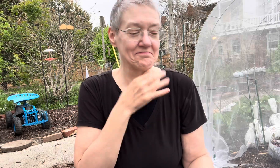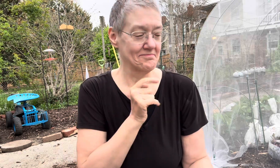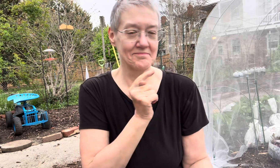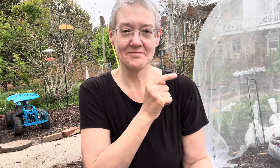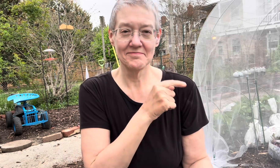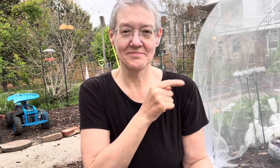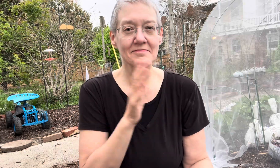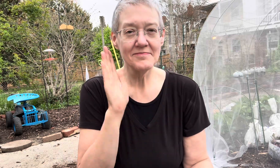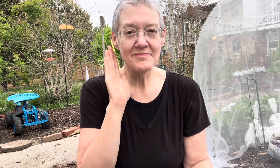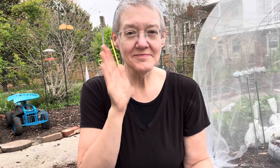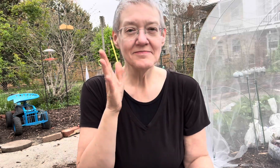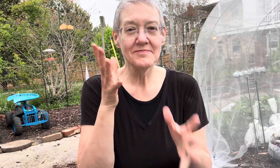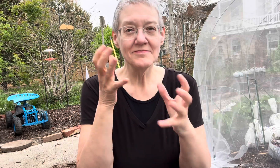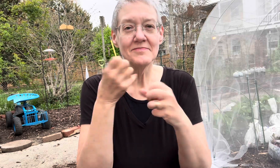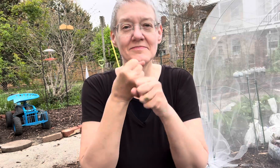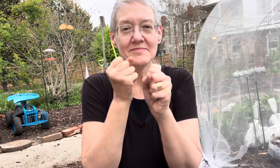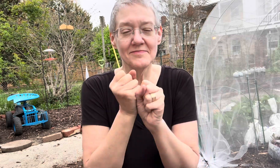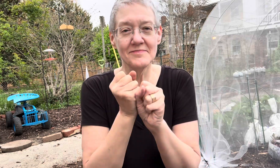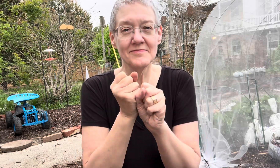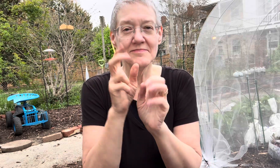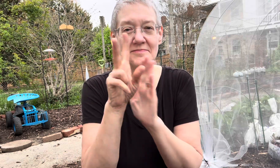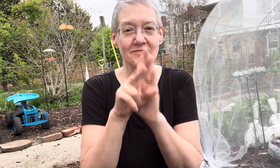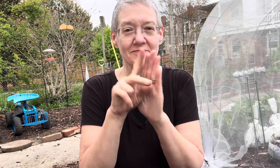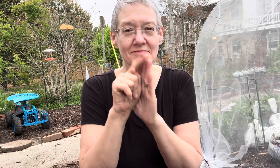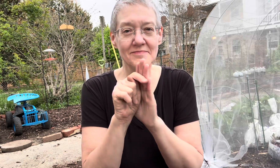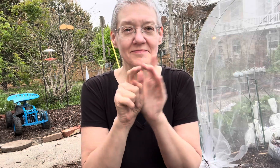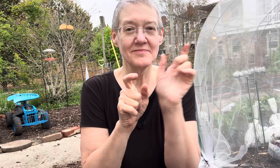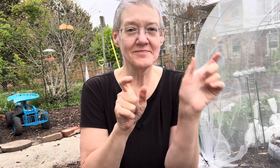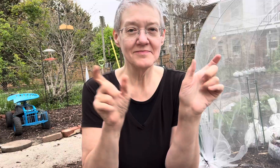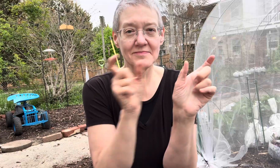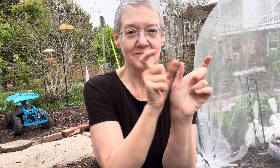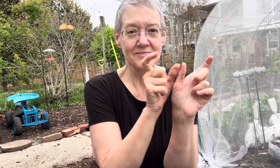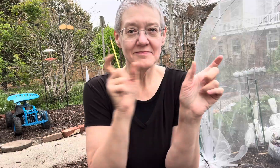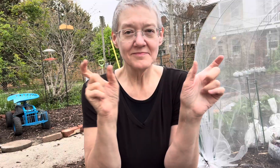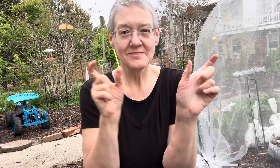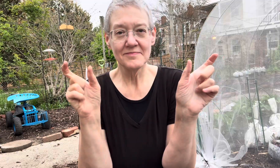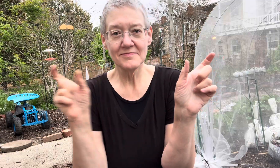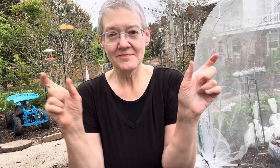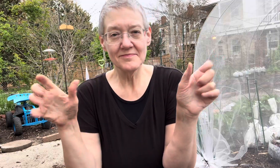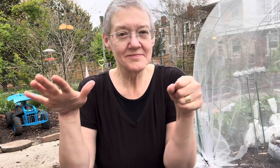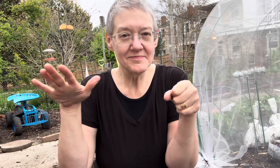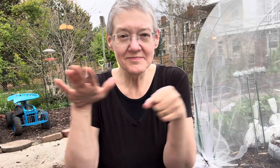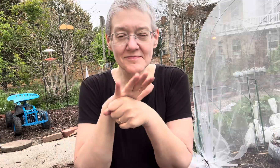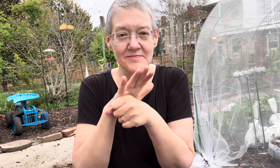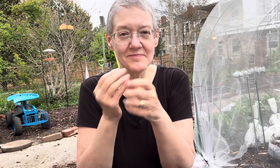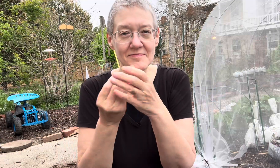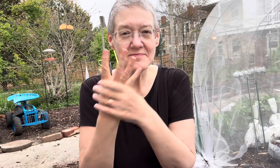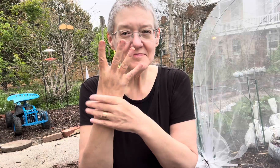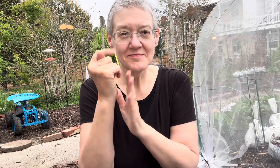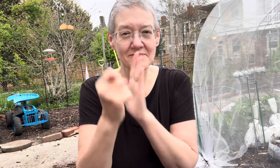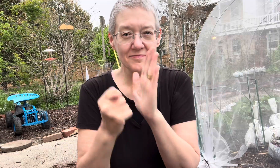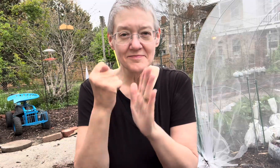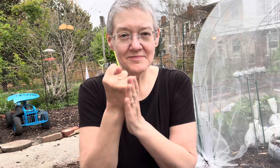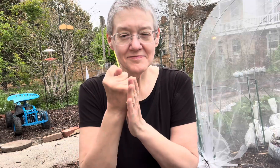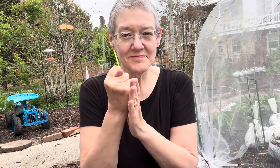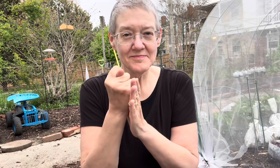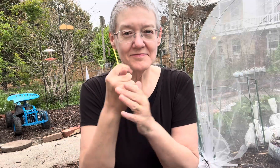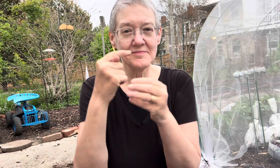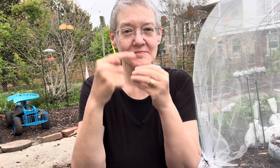But I'm curious. I want to make a video with all the clips of the winter sown pansies throughout the